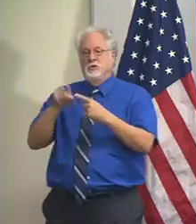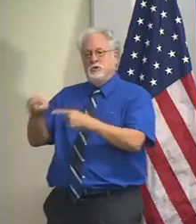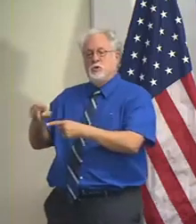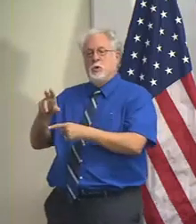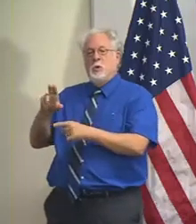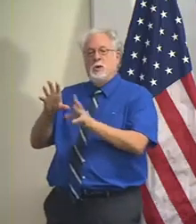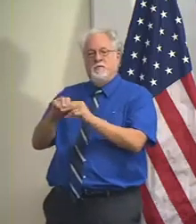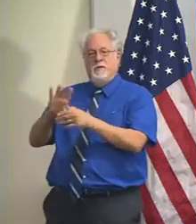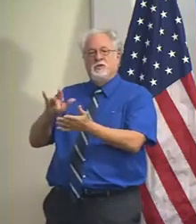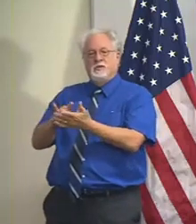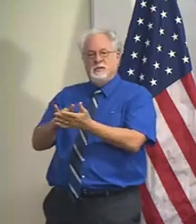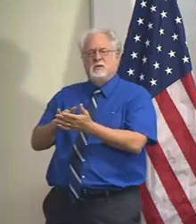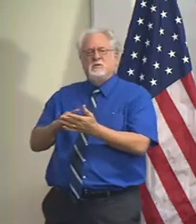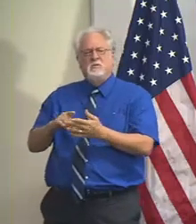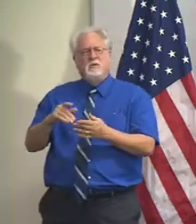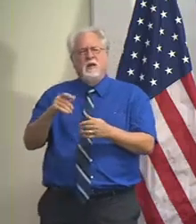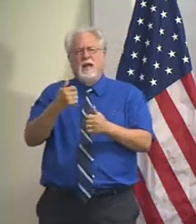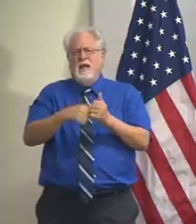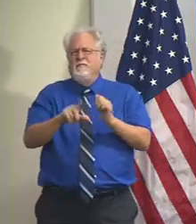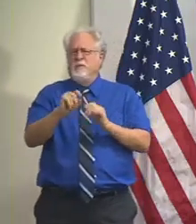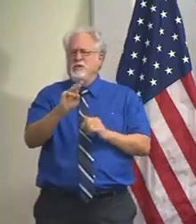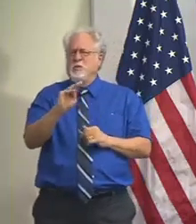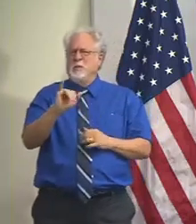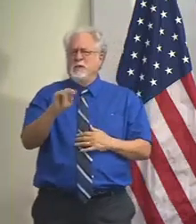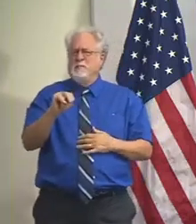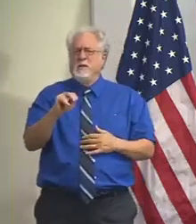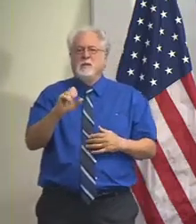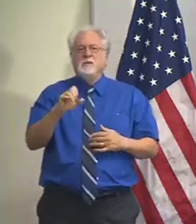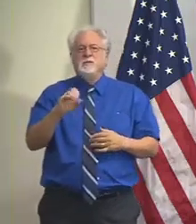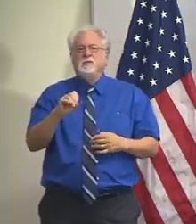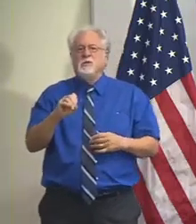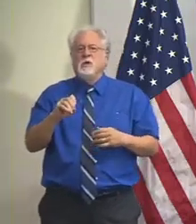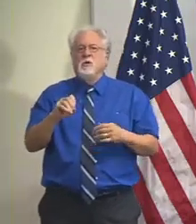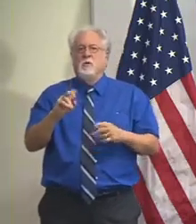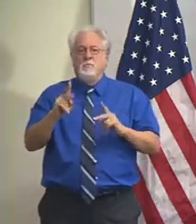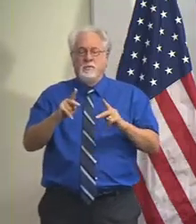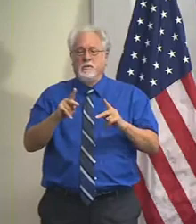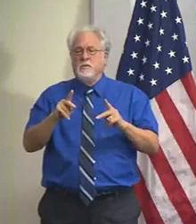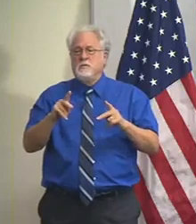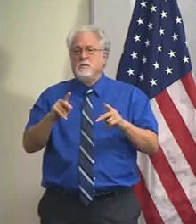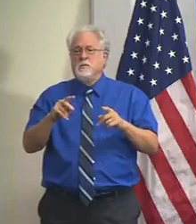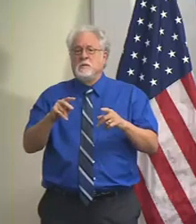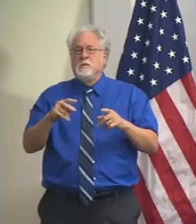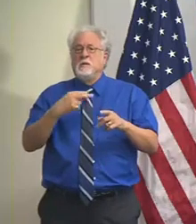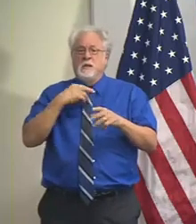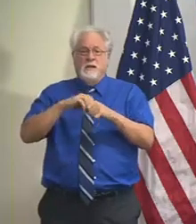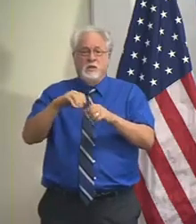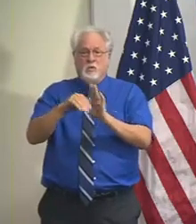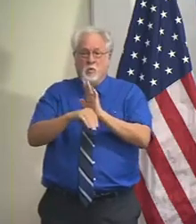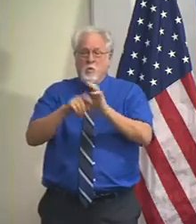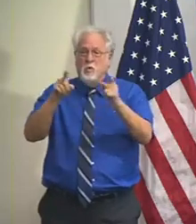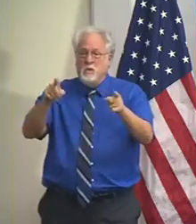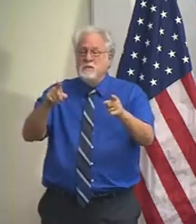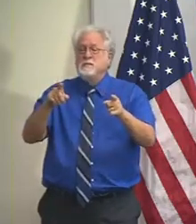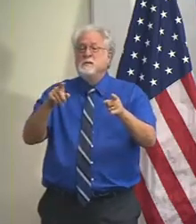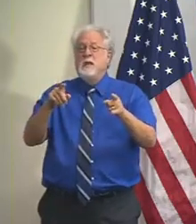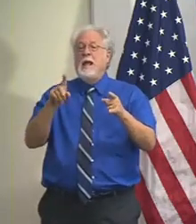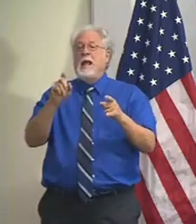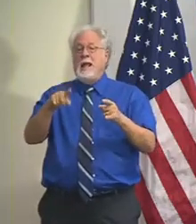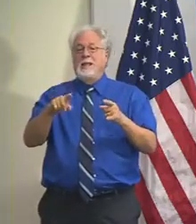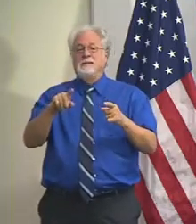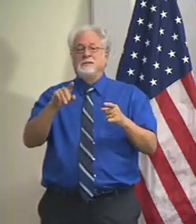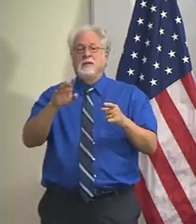center approximately every 20 minutes. So evacuees in New Orleans, you need to ask